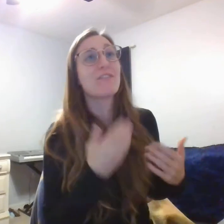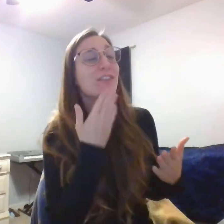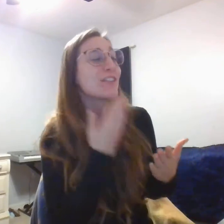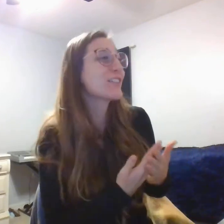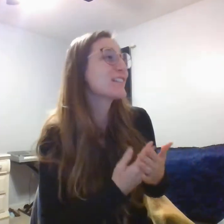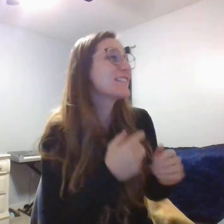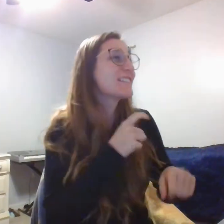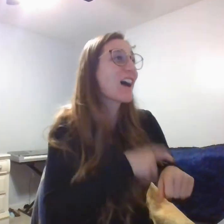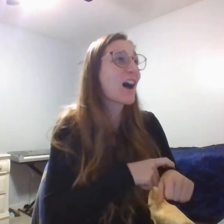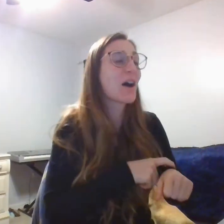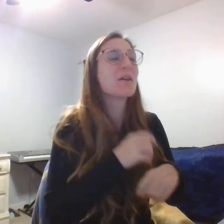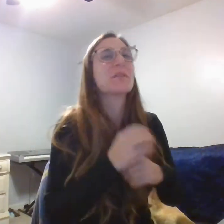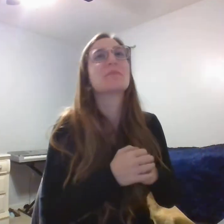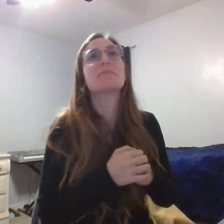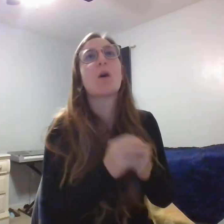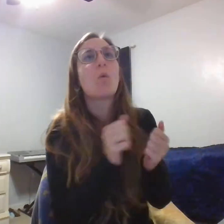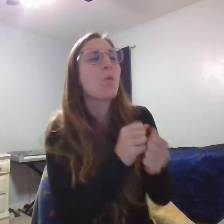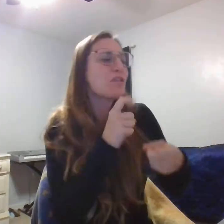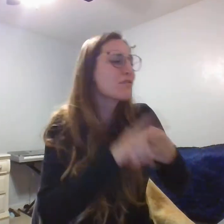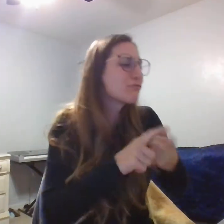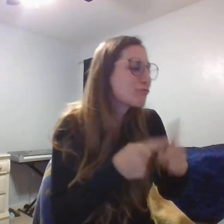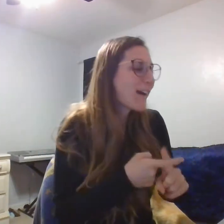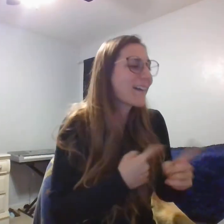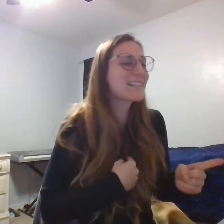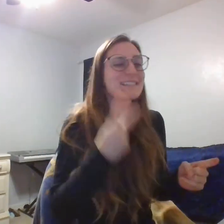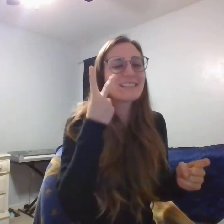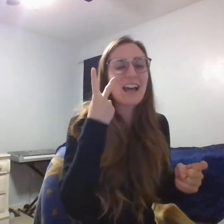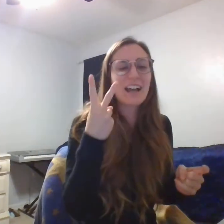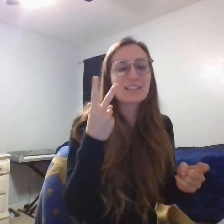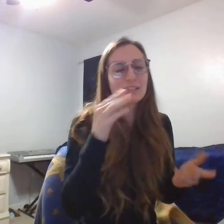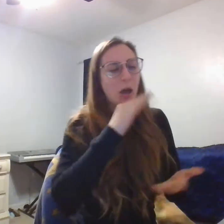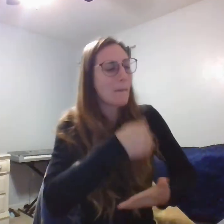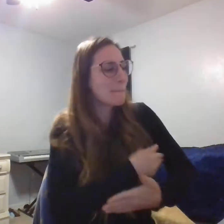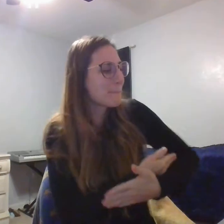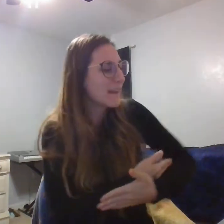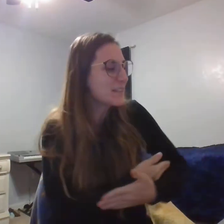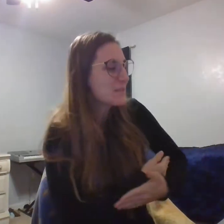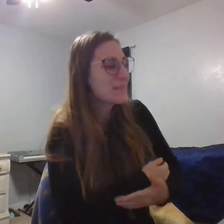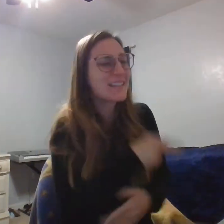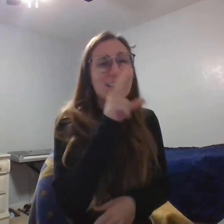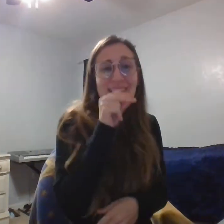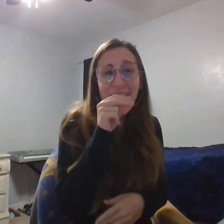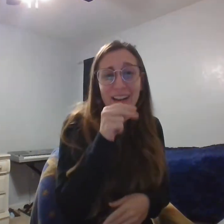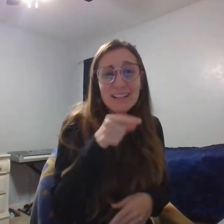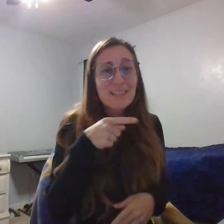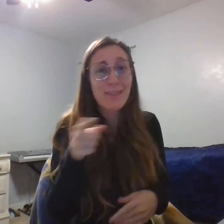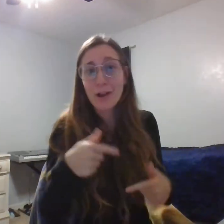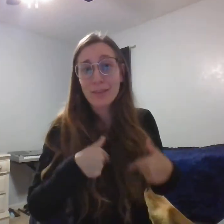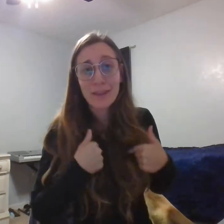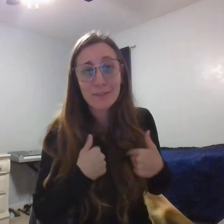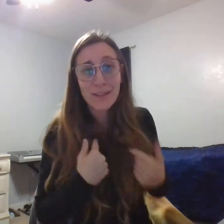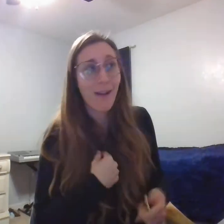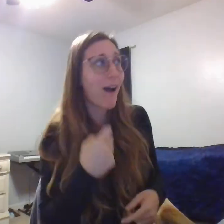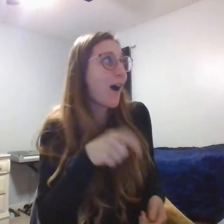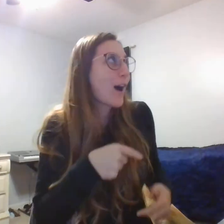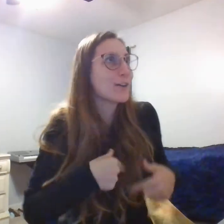that are now grown. They're getting on with life, so I guess I should go ahead and get on with life. Good.